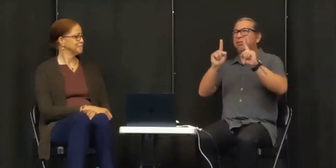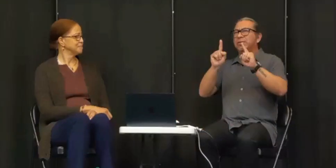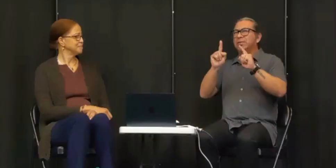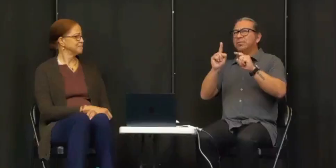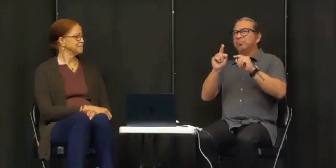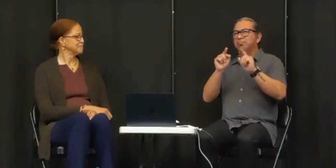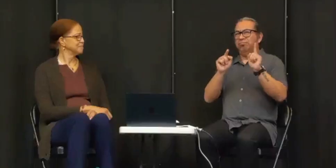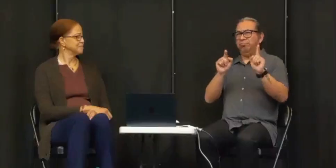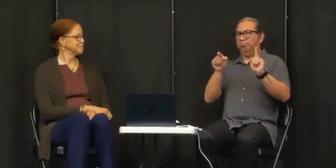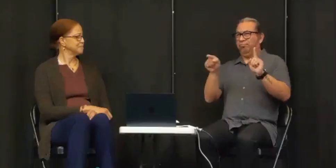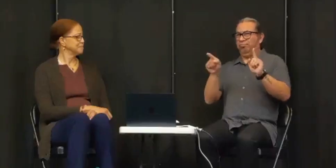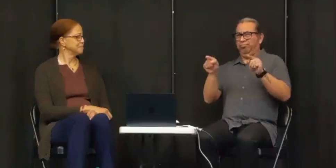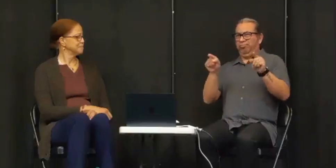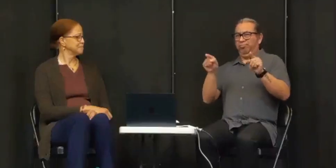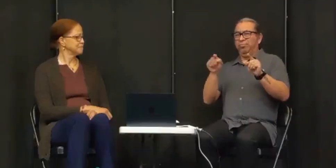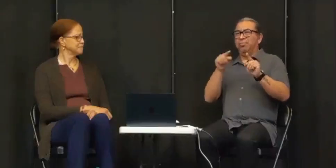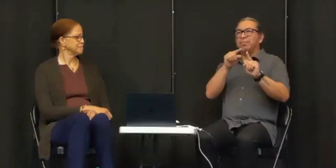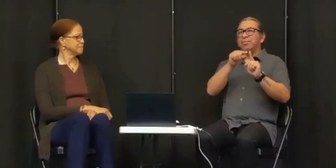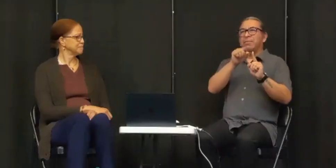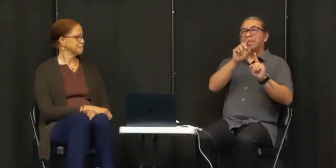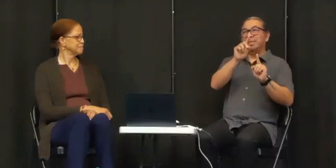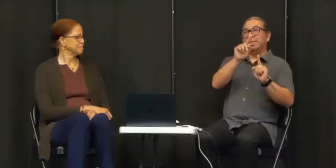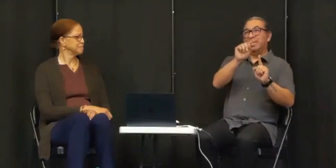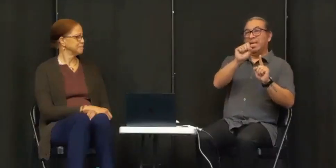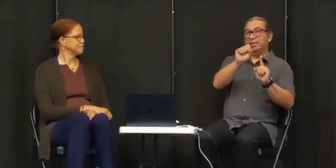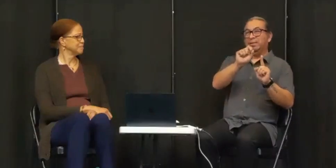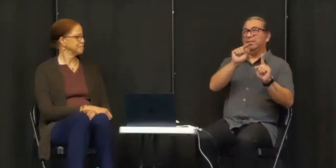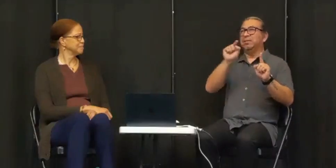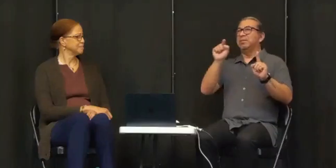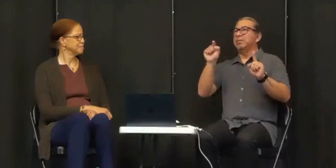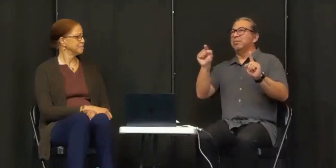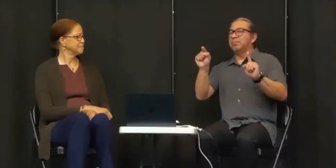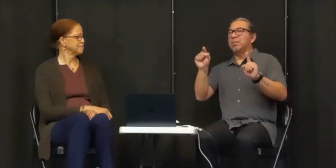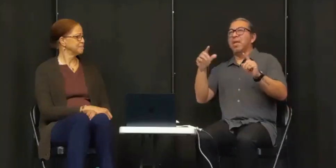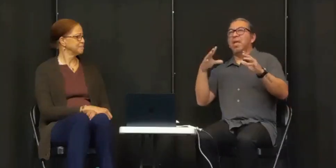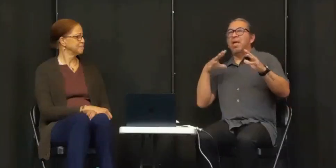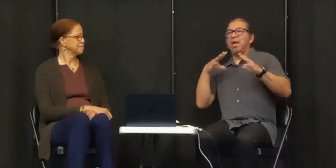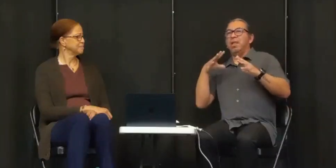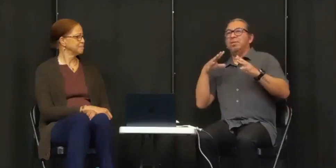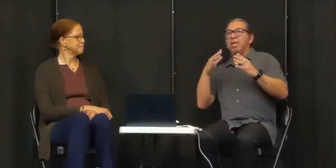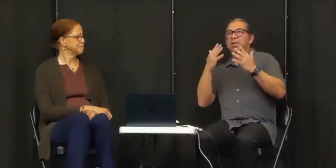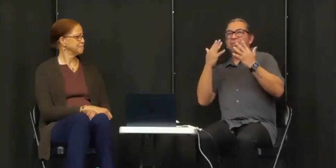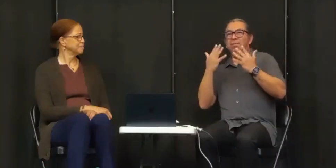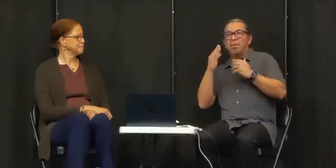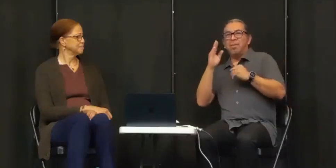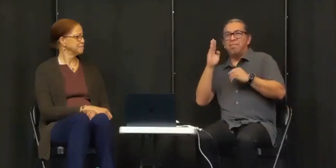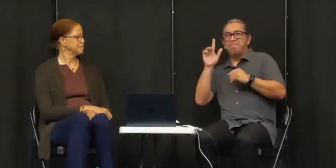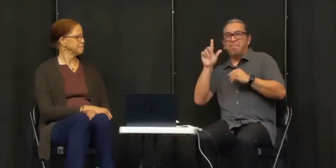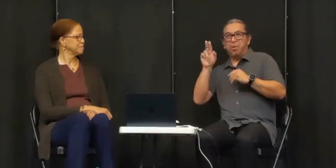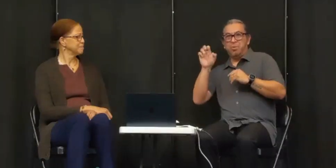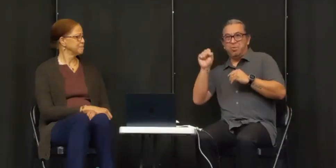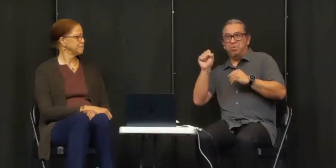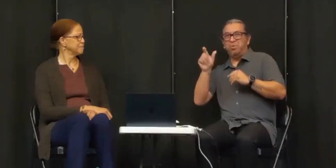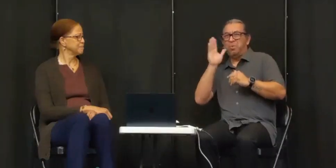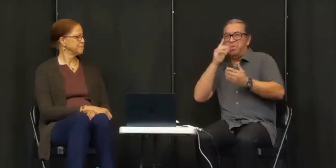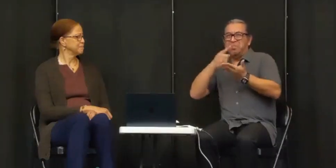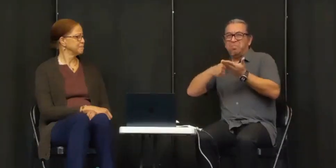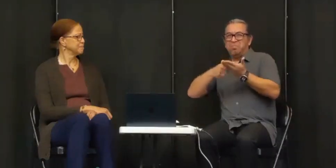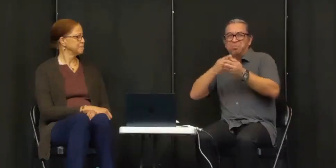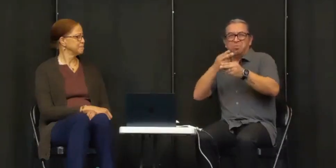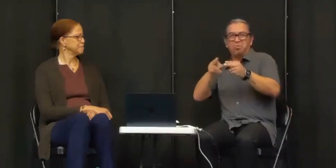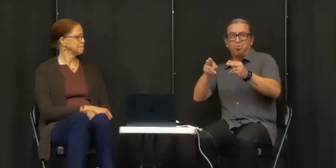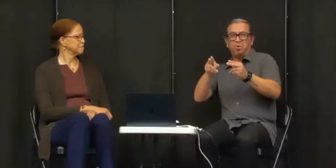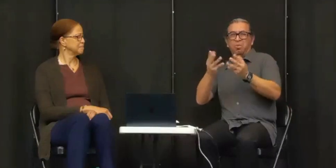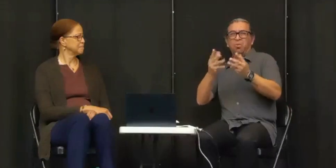We'll kind of expand on the ideas on the different topics that are on dinner table syndrome, as well as holiday blues or